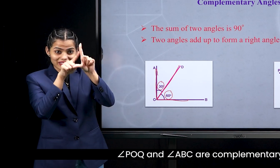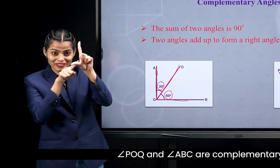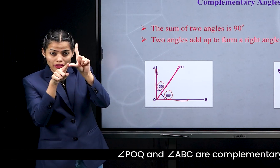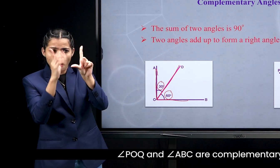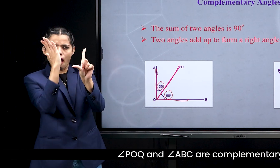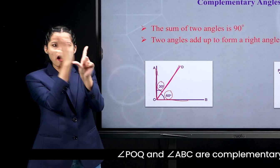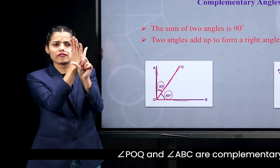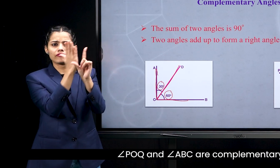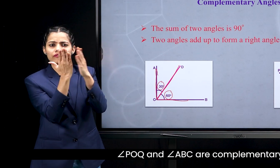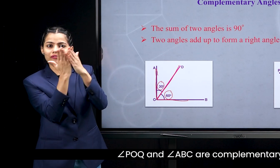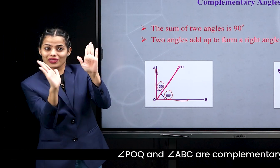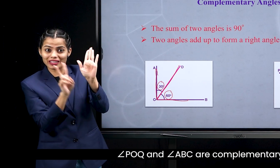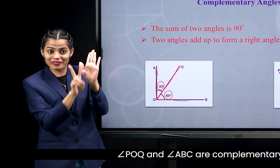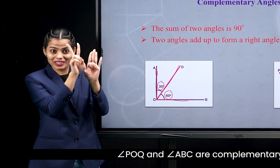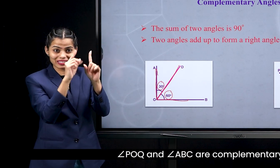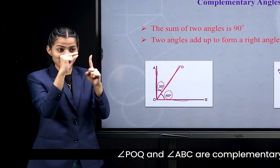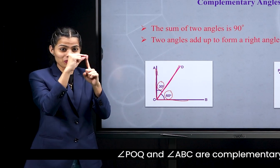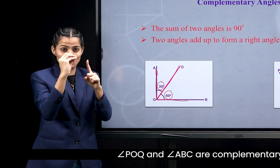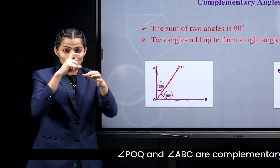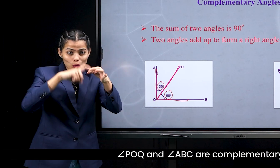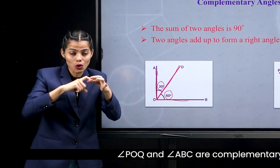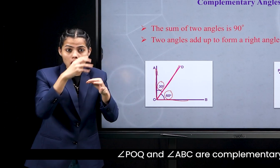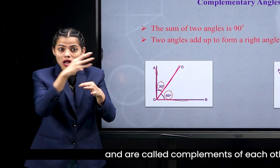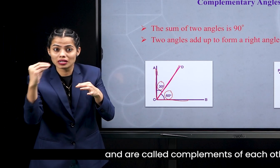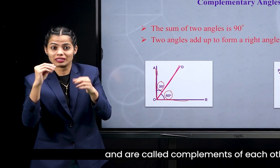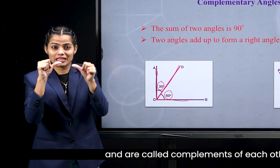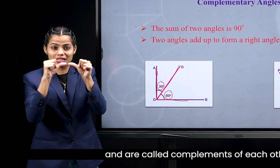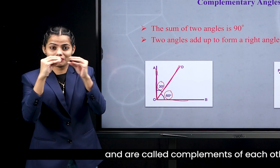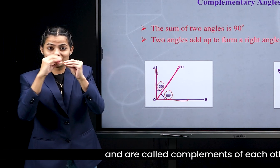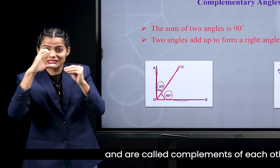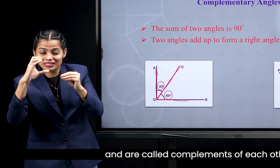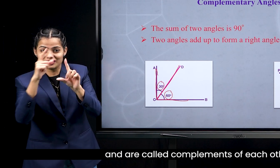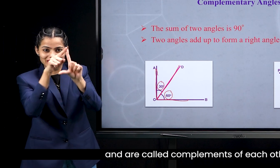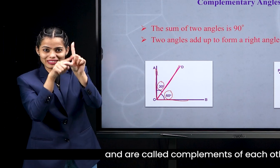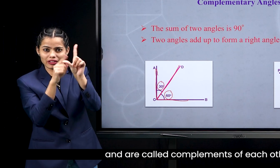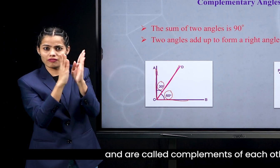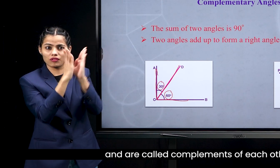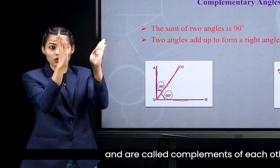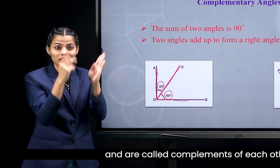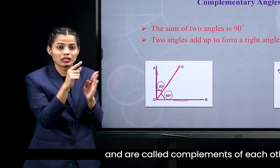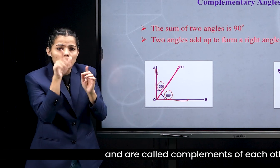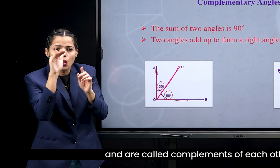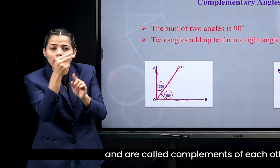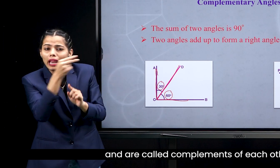Angle POQ and angle ABC are complementary and are called complements of each other.